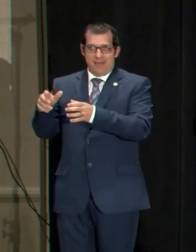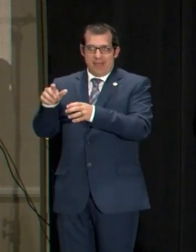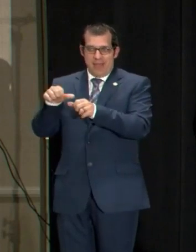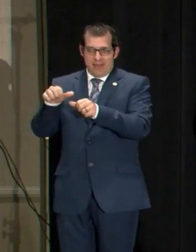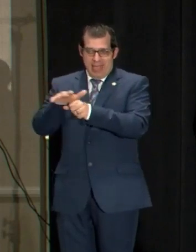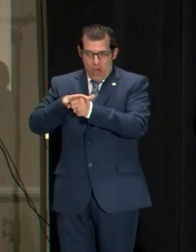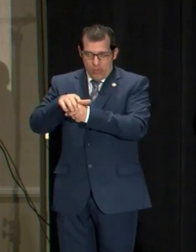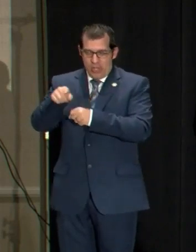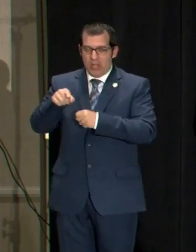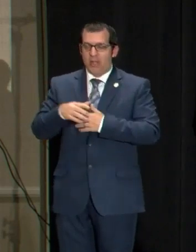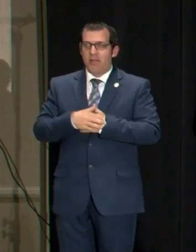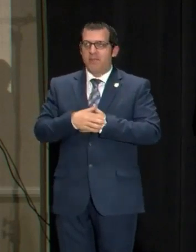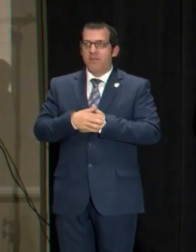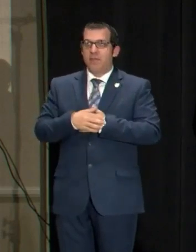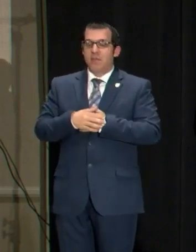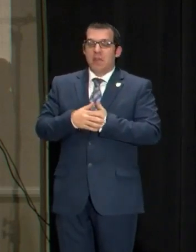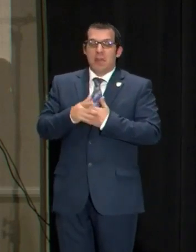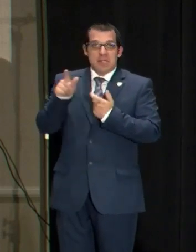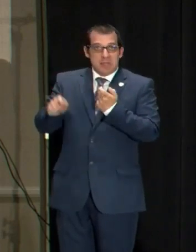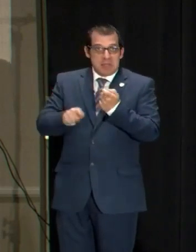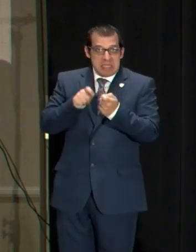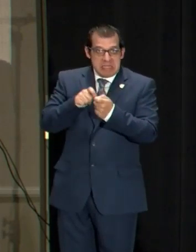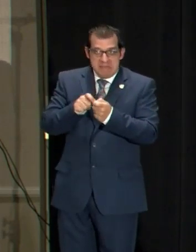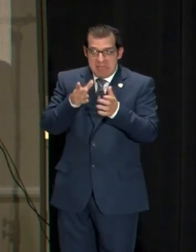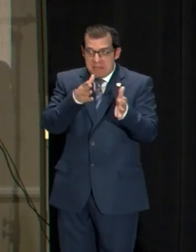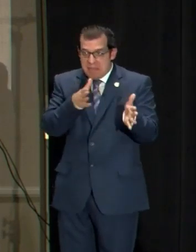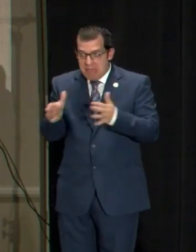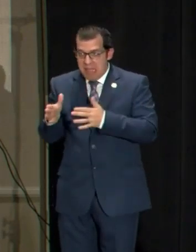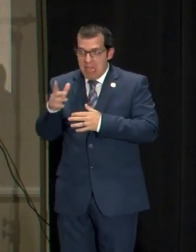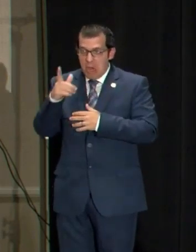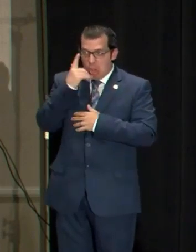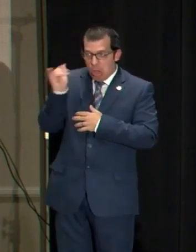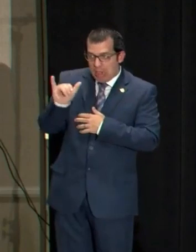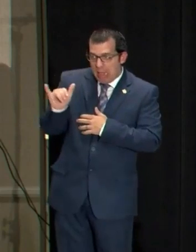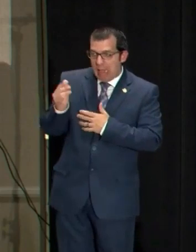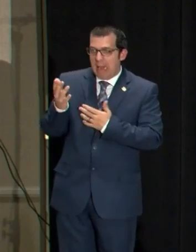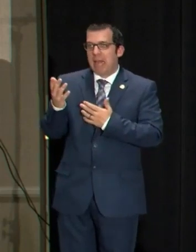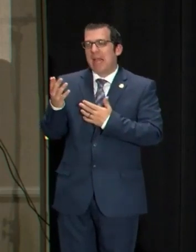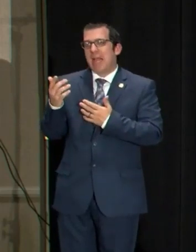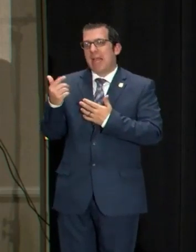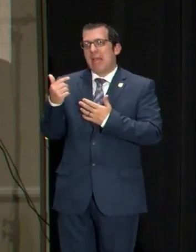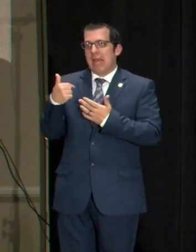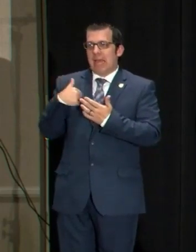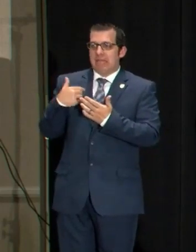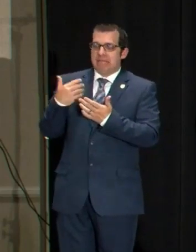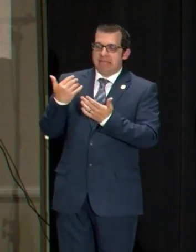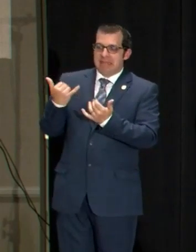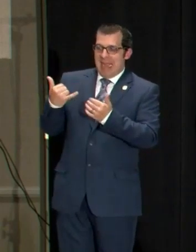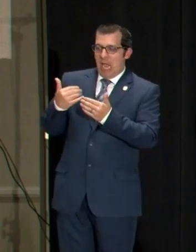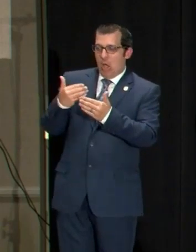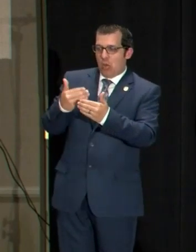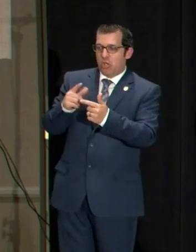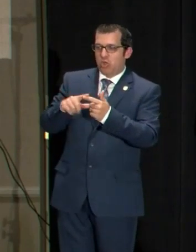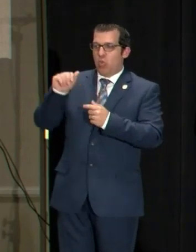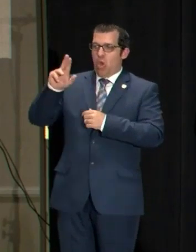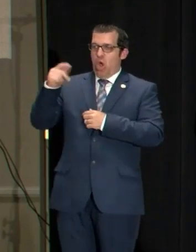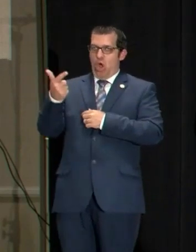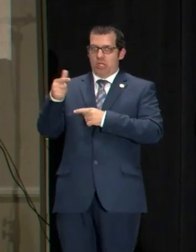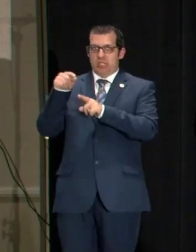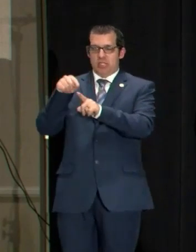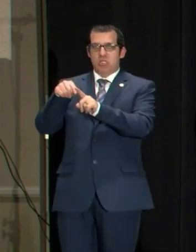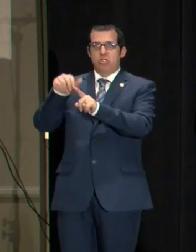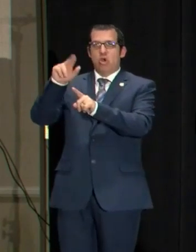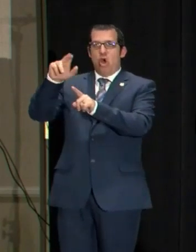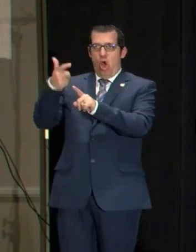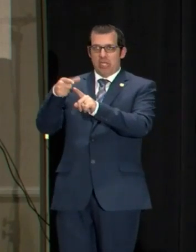so as to what that plan will be, I've got probably until August, because August is the